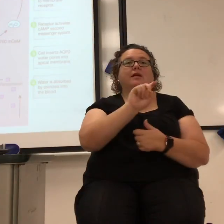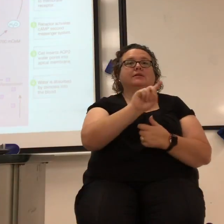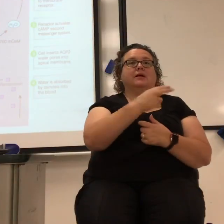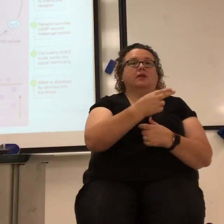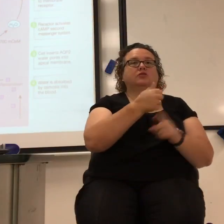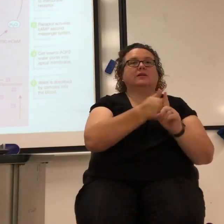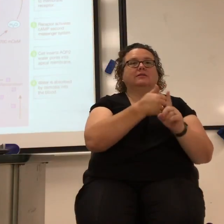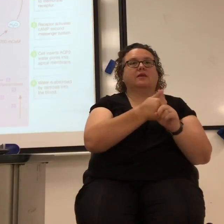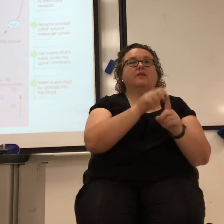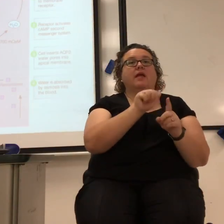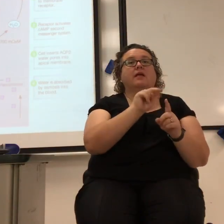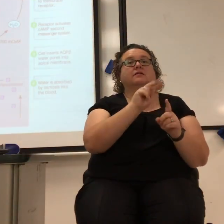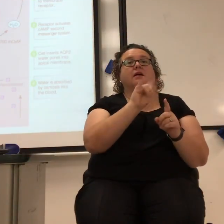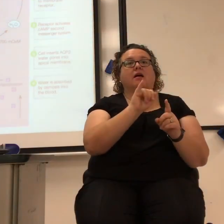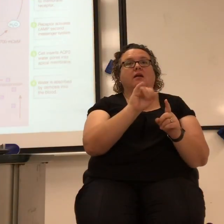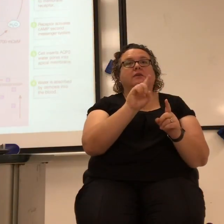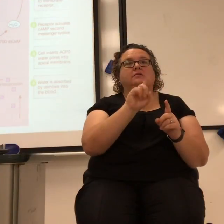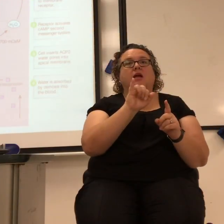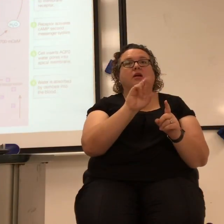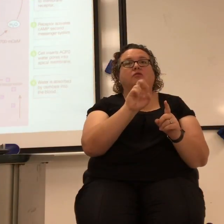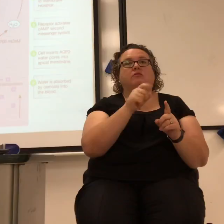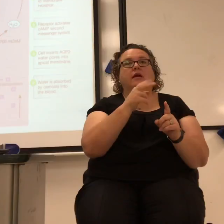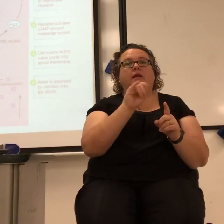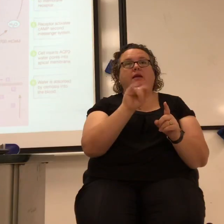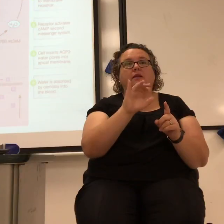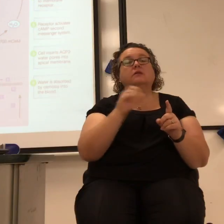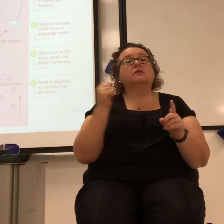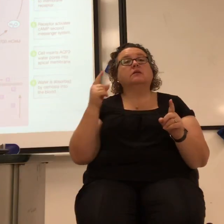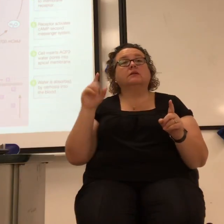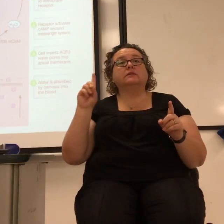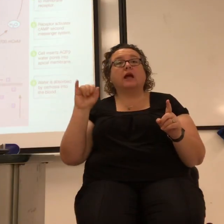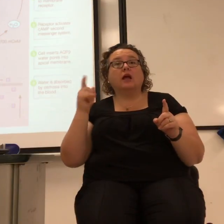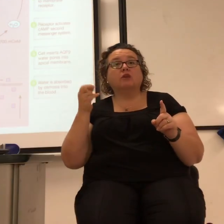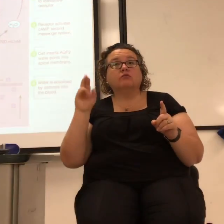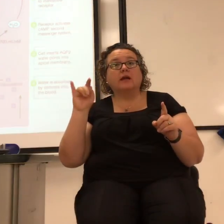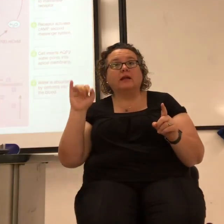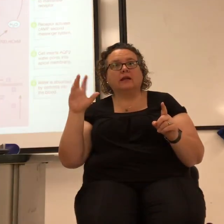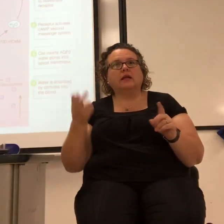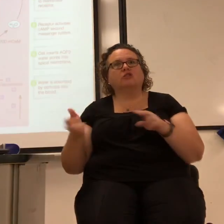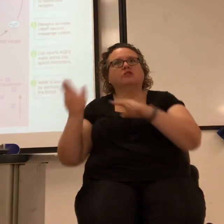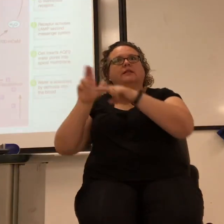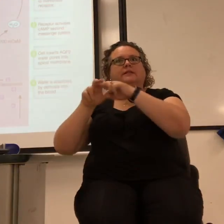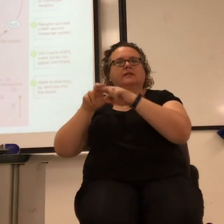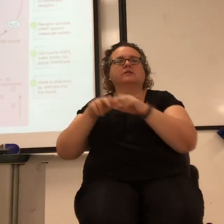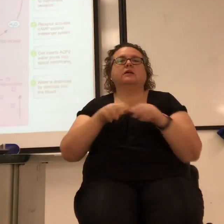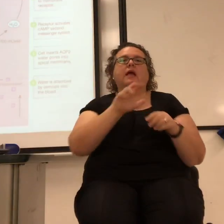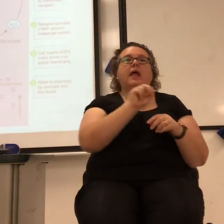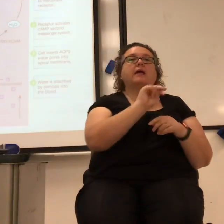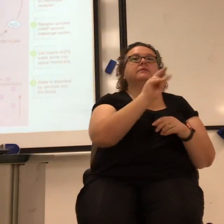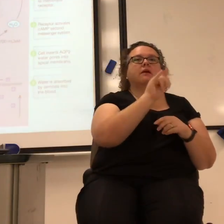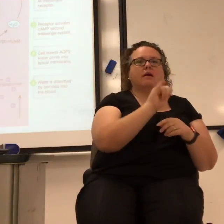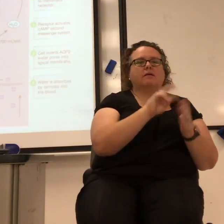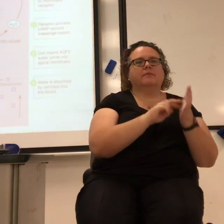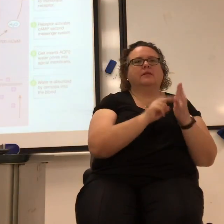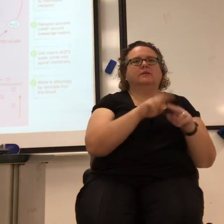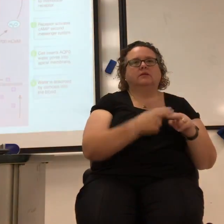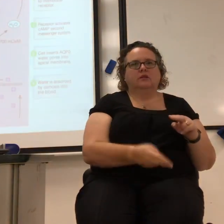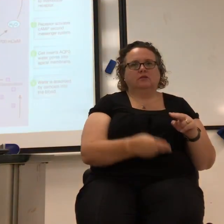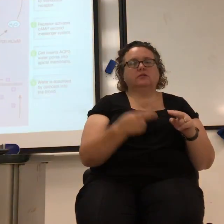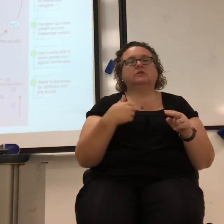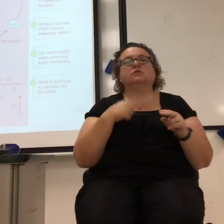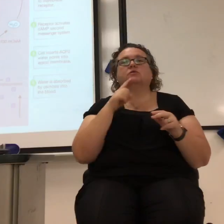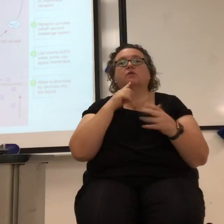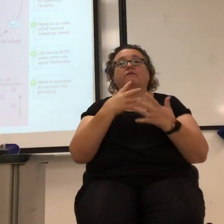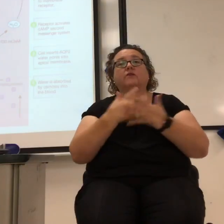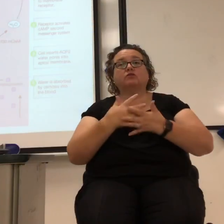hormone. A diuretic increases the urine output. An antidiuretic will decrease it. So, filtrates